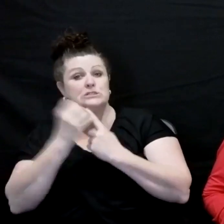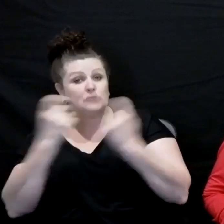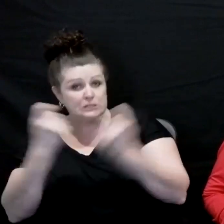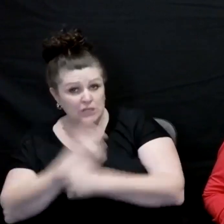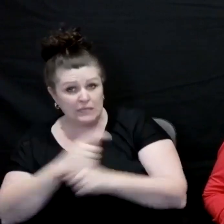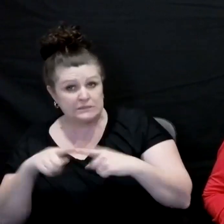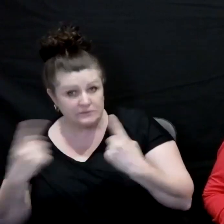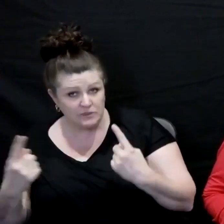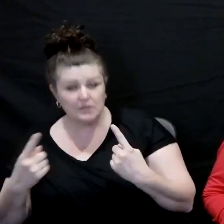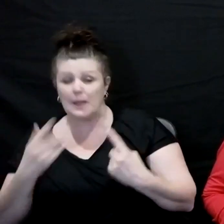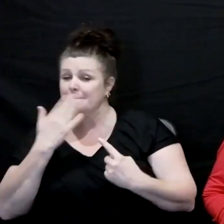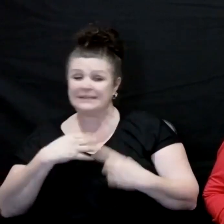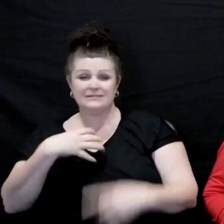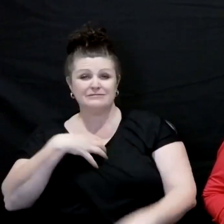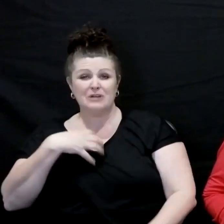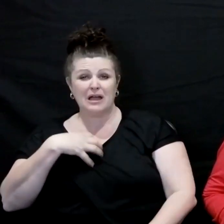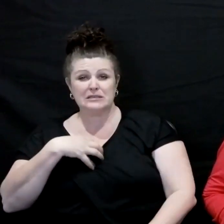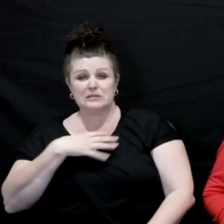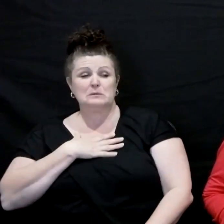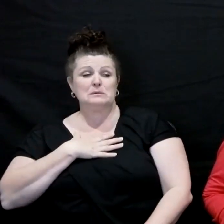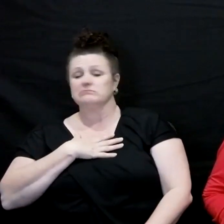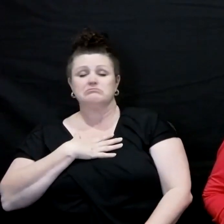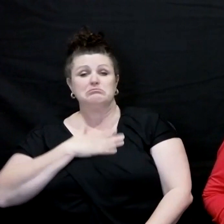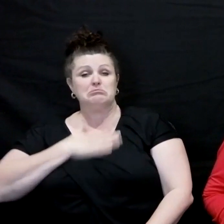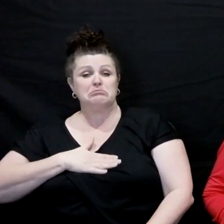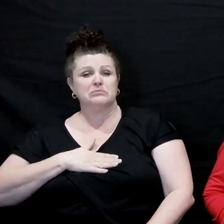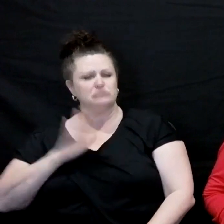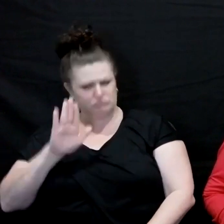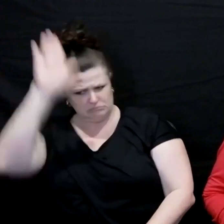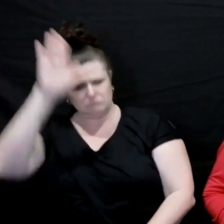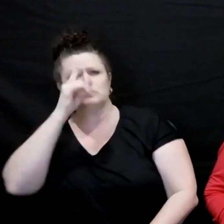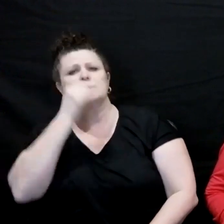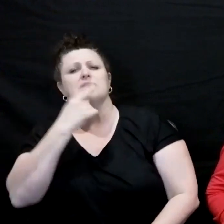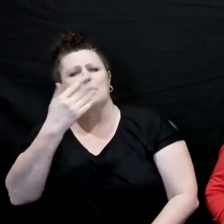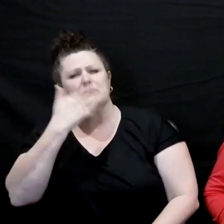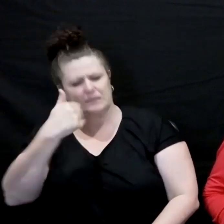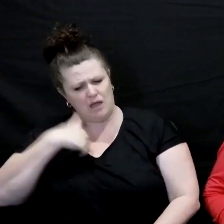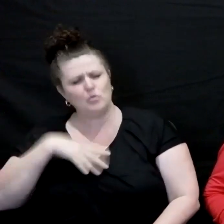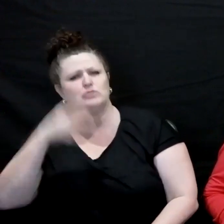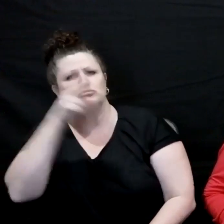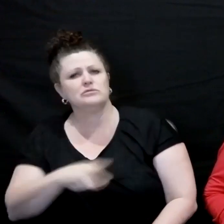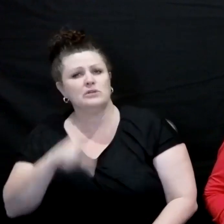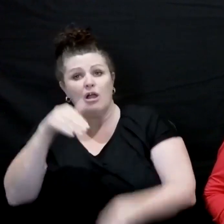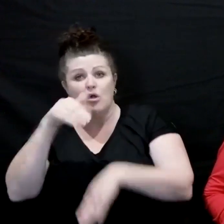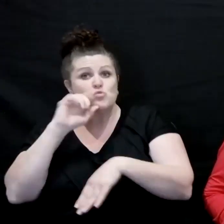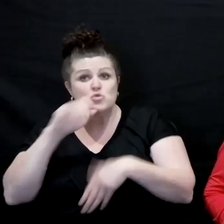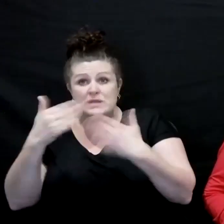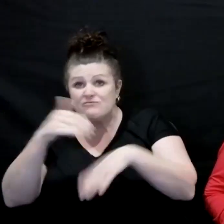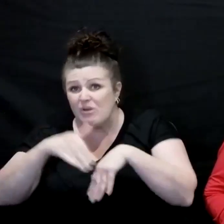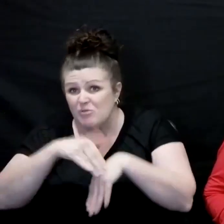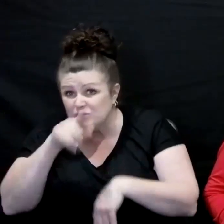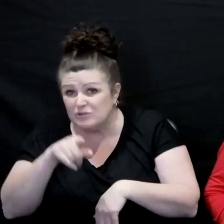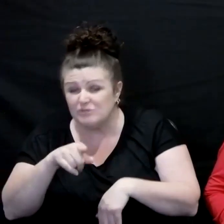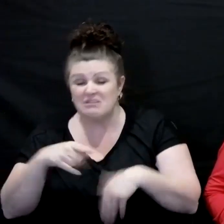don't be afraid to speak up and put in a review. You're not going to get in trouble for putting in a review. Nobody's going to